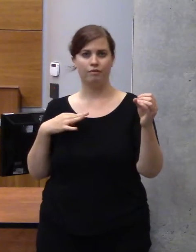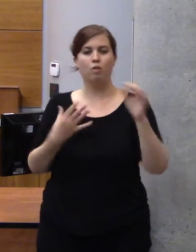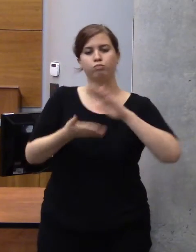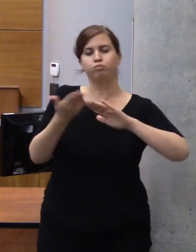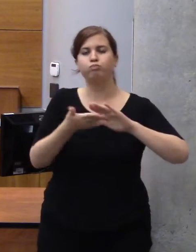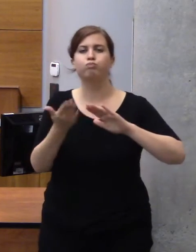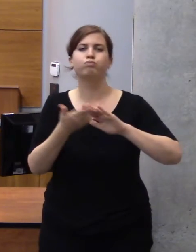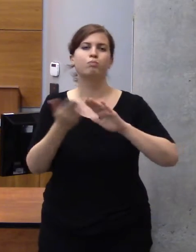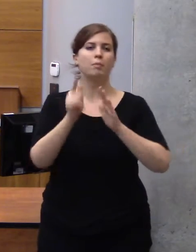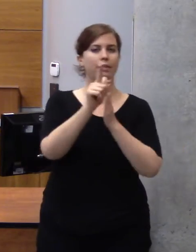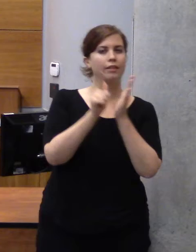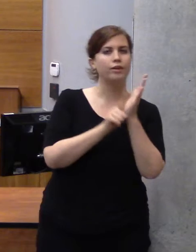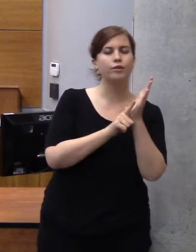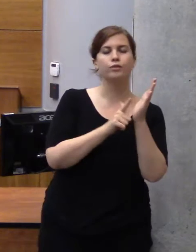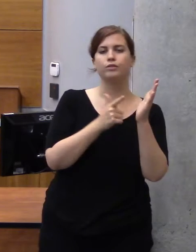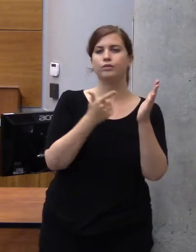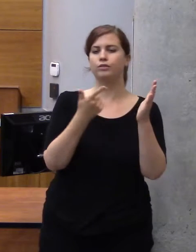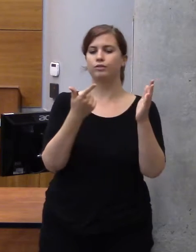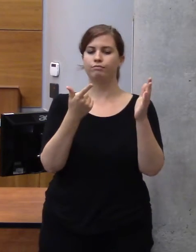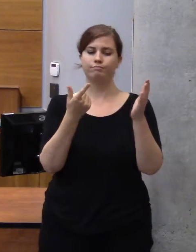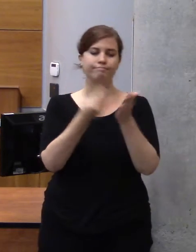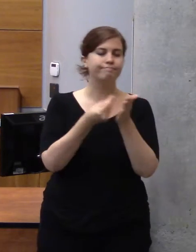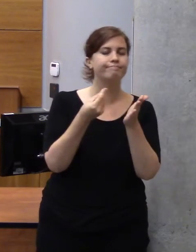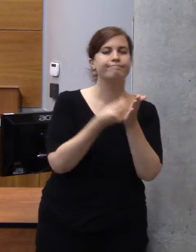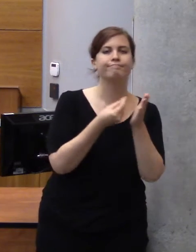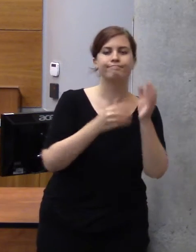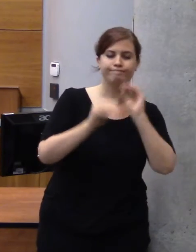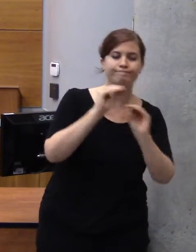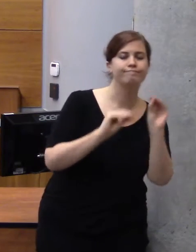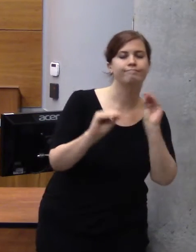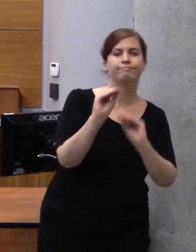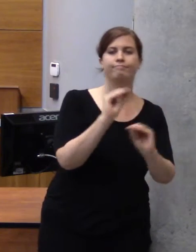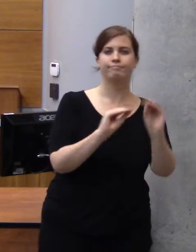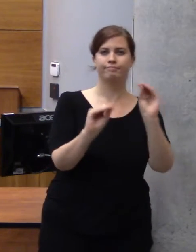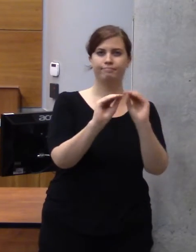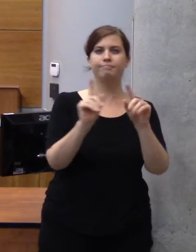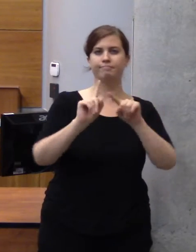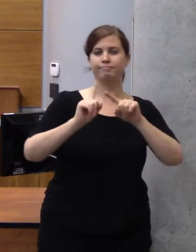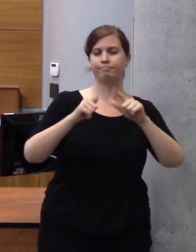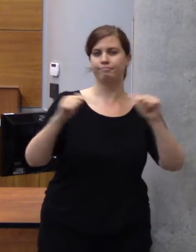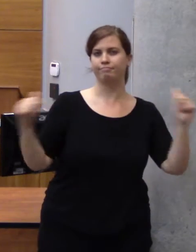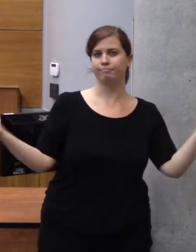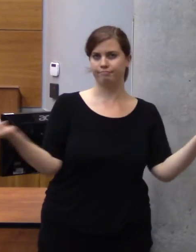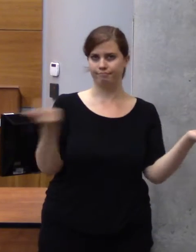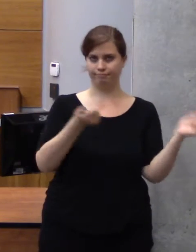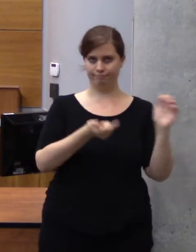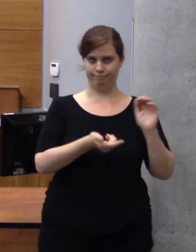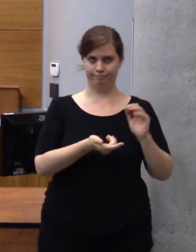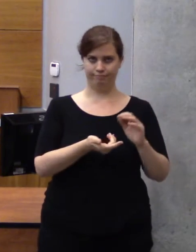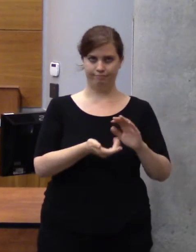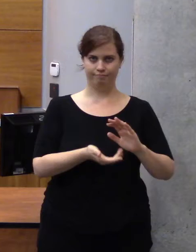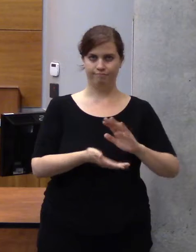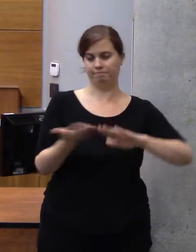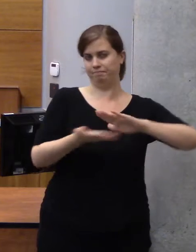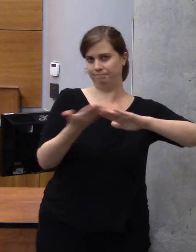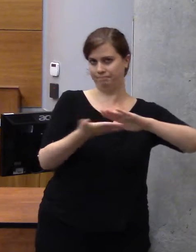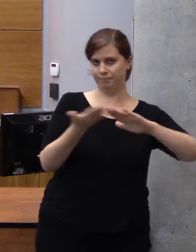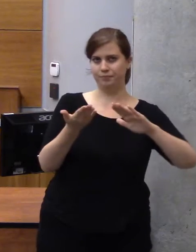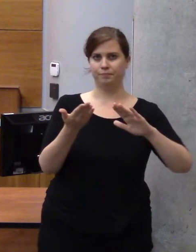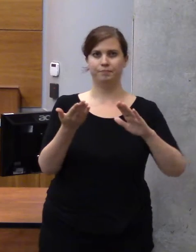legal matters, financial matters, a lot of those nitty-gritty things behind the scenes that not everyone wants to actually deal with.